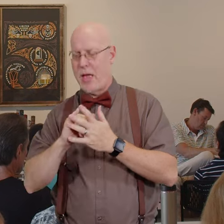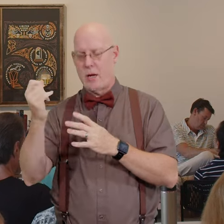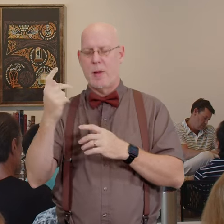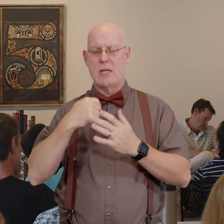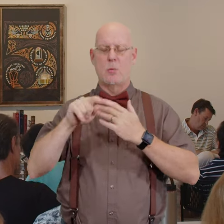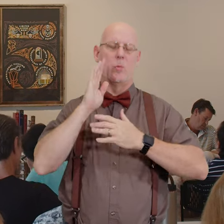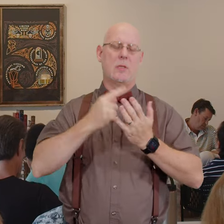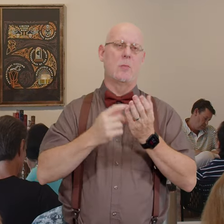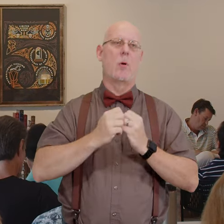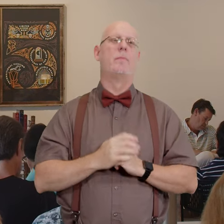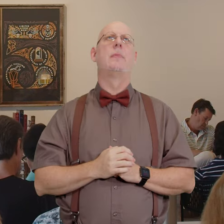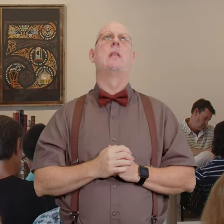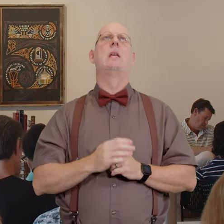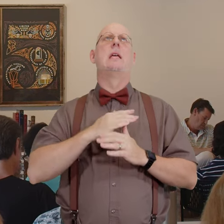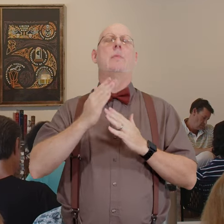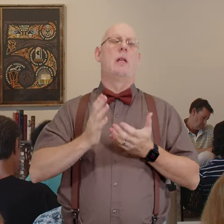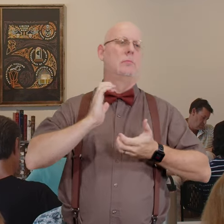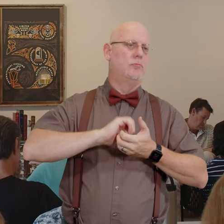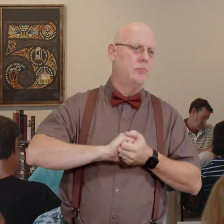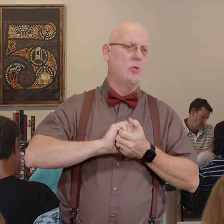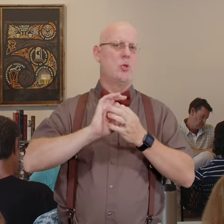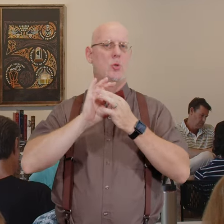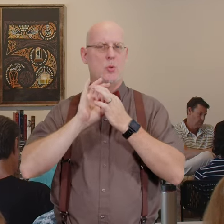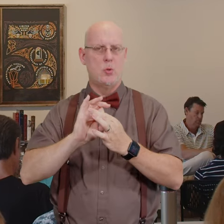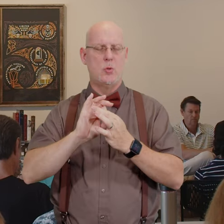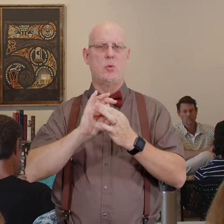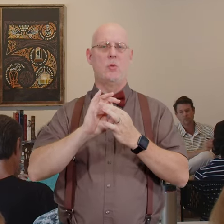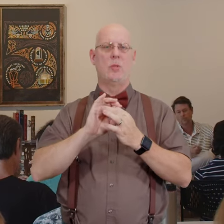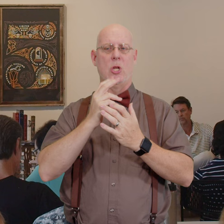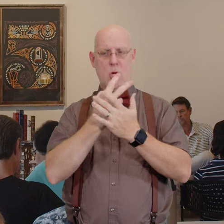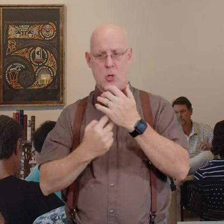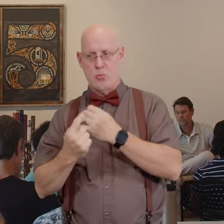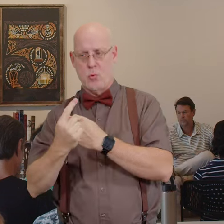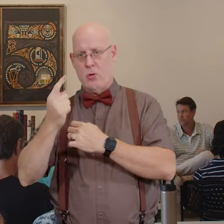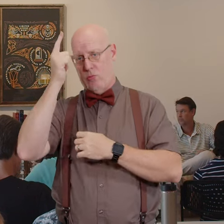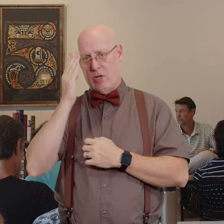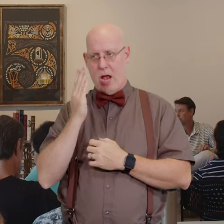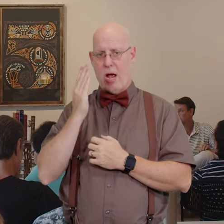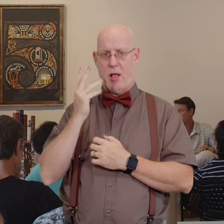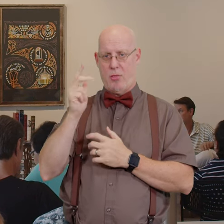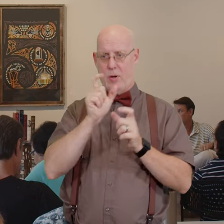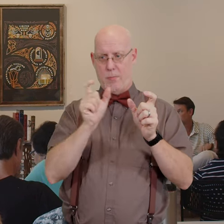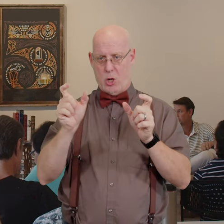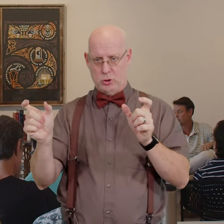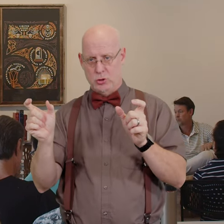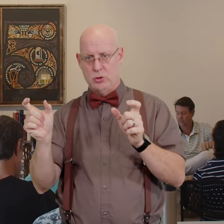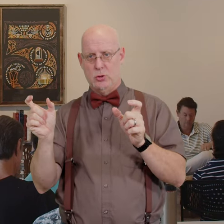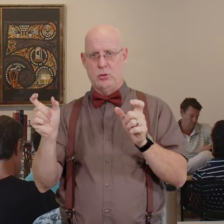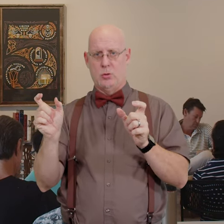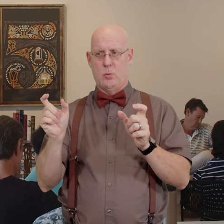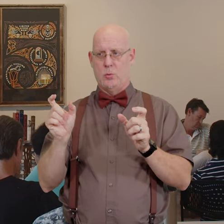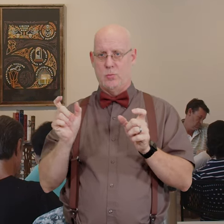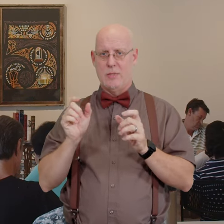about it. Meaning that in complete cohesion and unity, the triune God, the three separate persons,